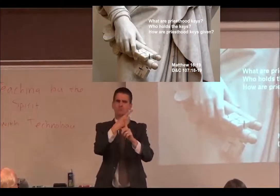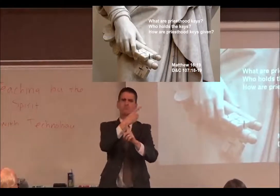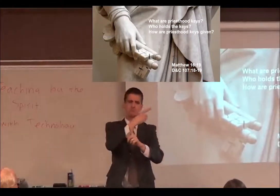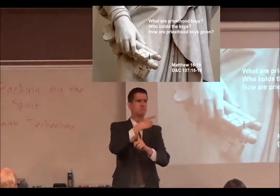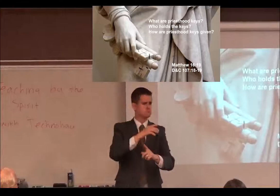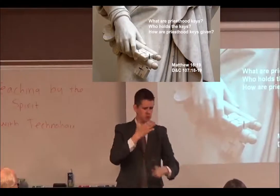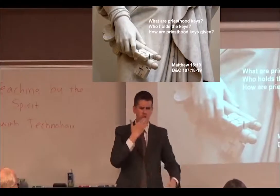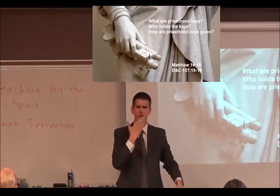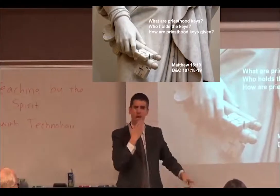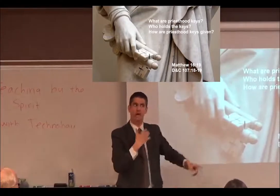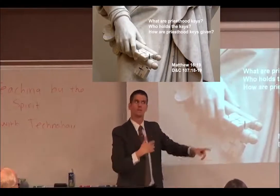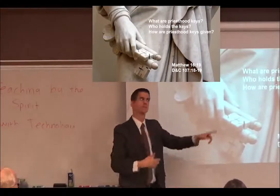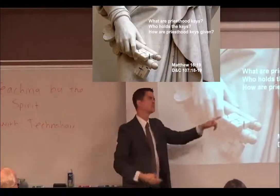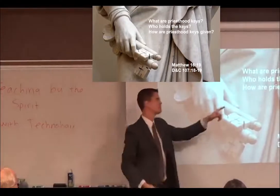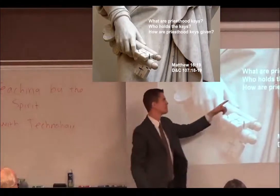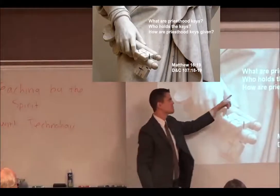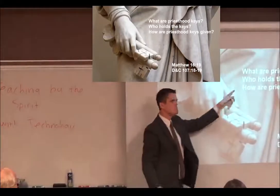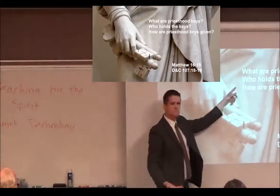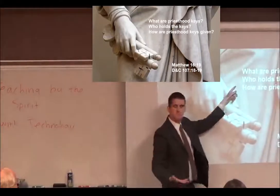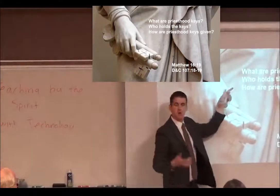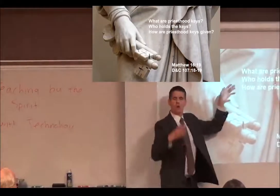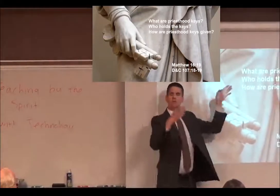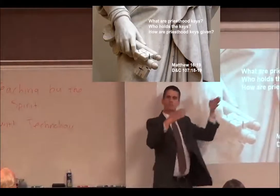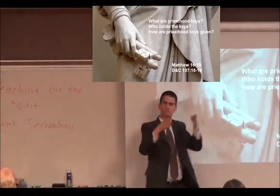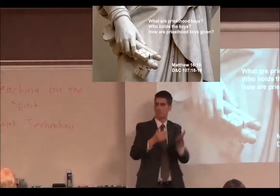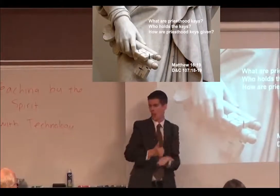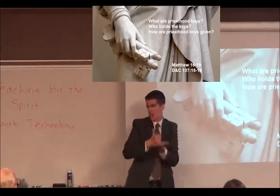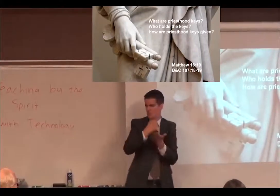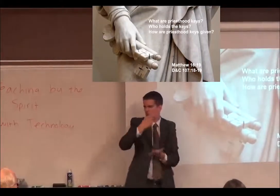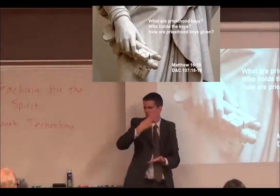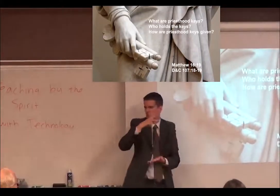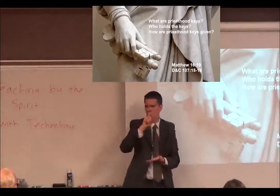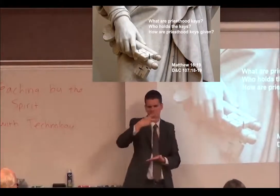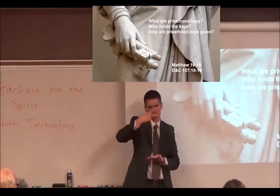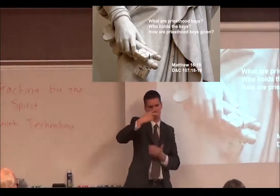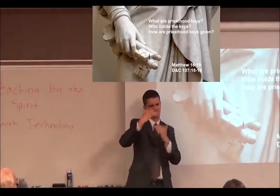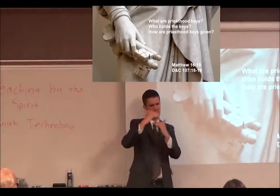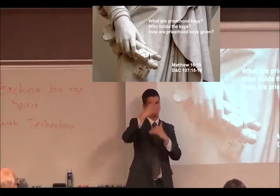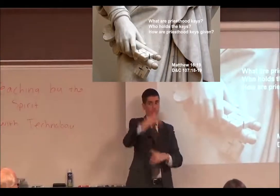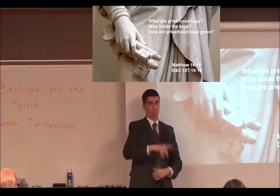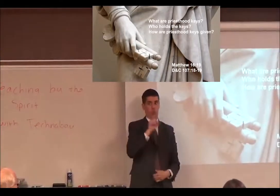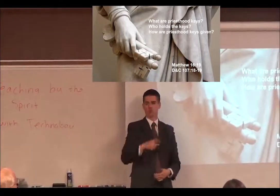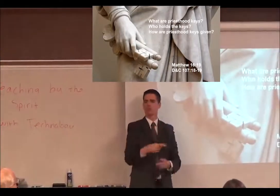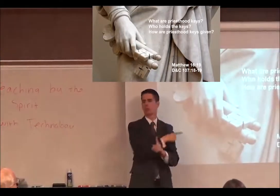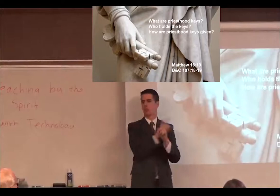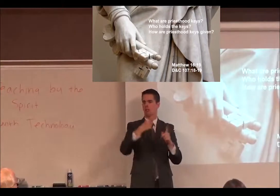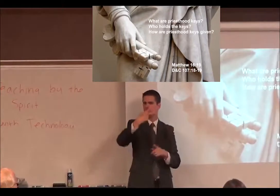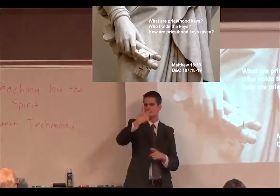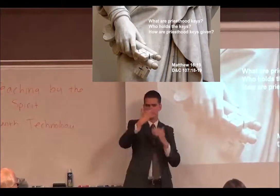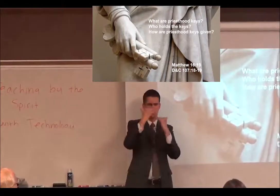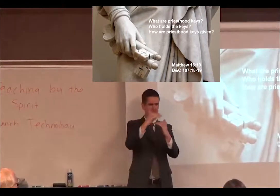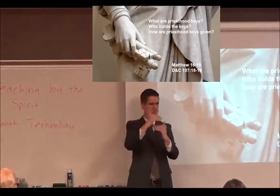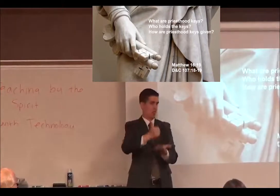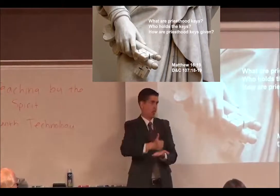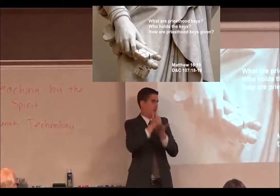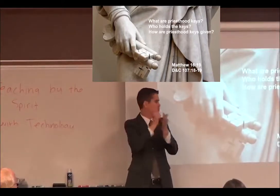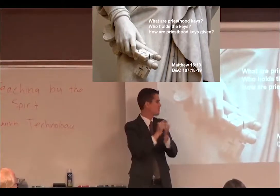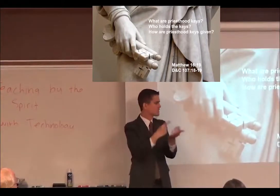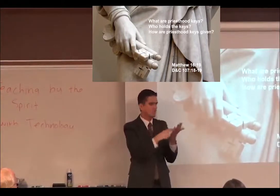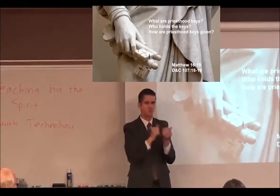topic. It's a great opportunity, great idea. It helps limit to two or three. Once you start getting four, five,